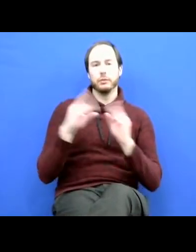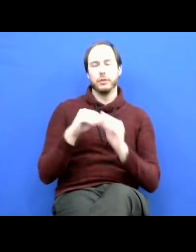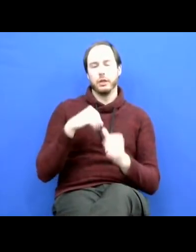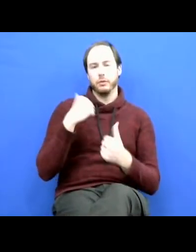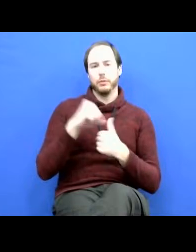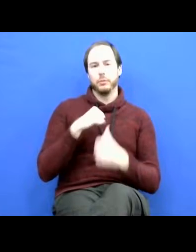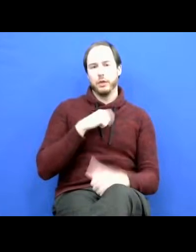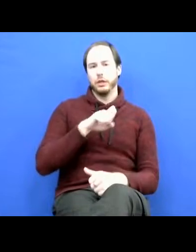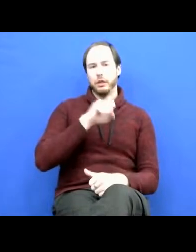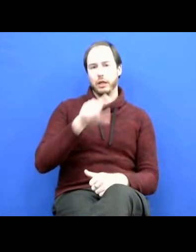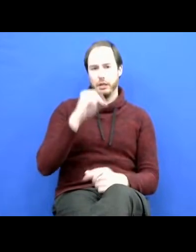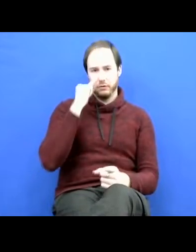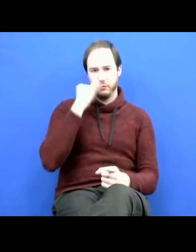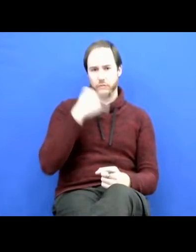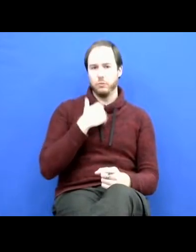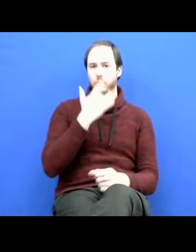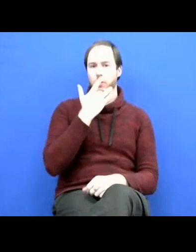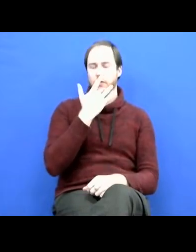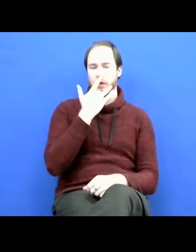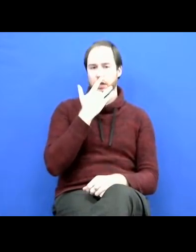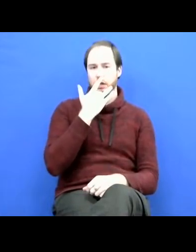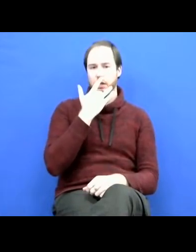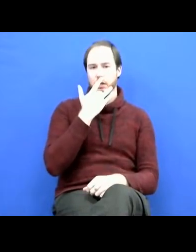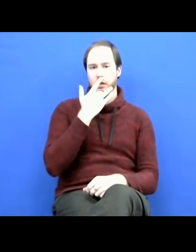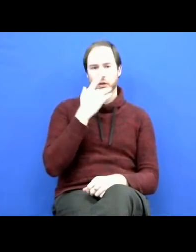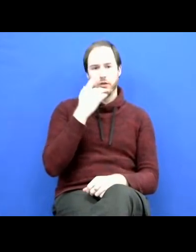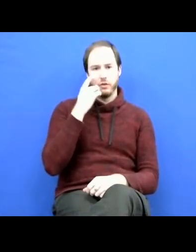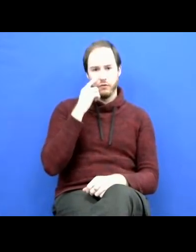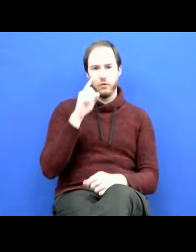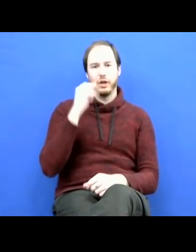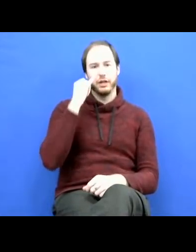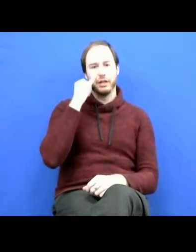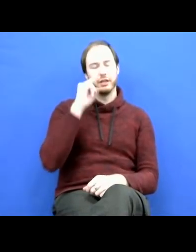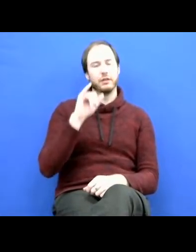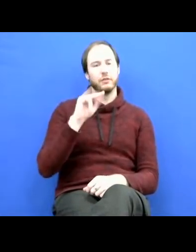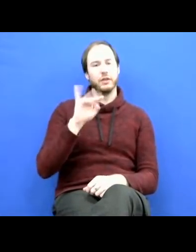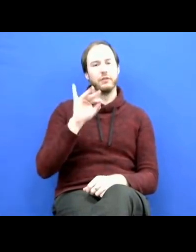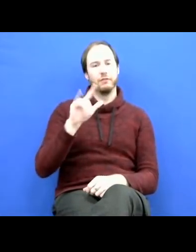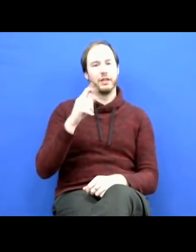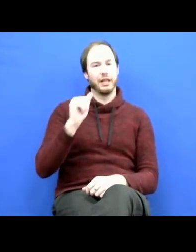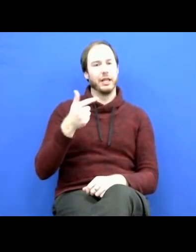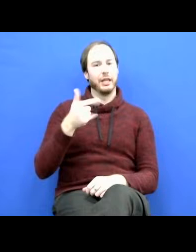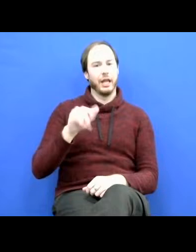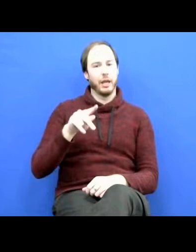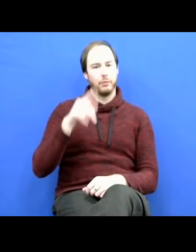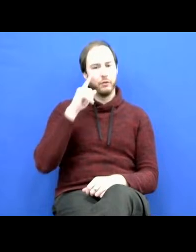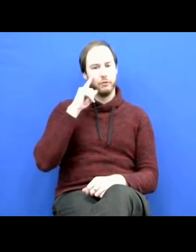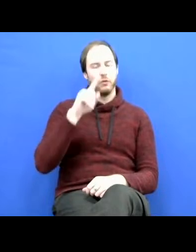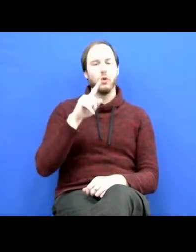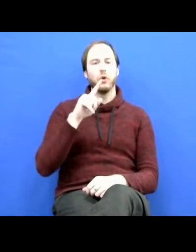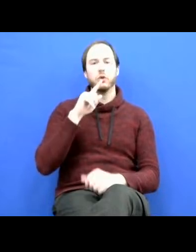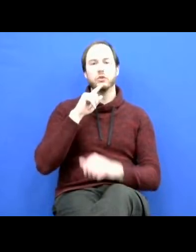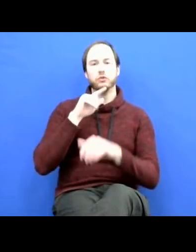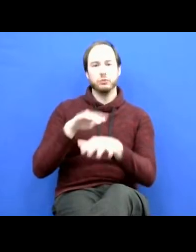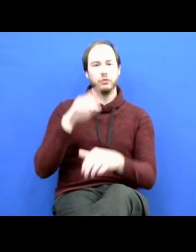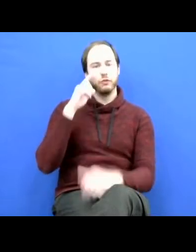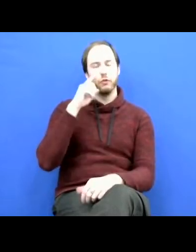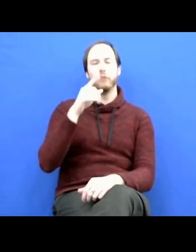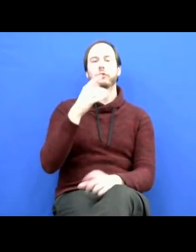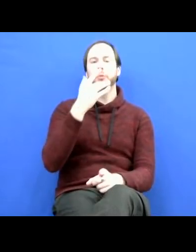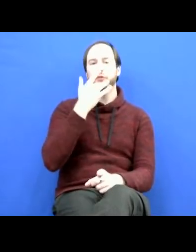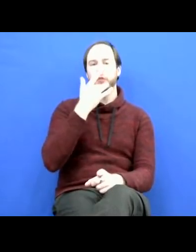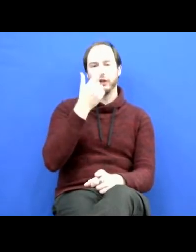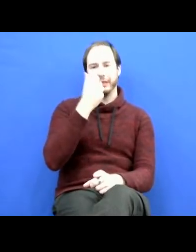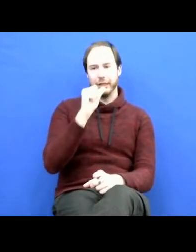question whether you had a preference for when they're infilling any gaps in the screen wall, whether you had a preference for deciduous or fir